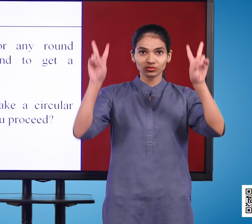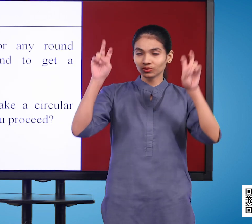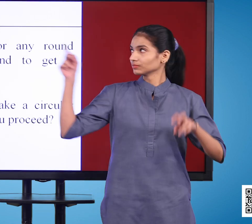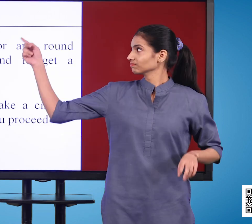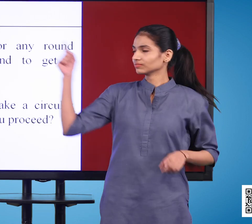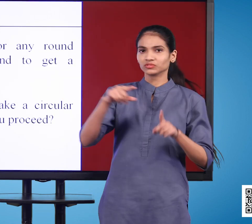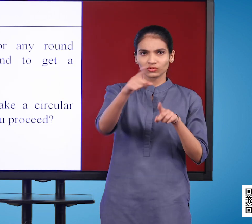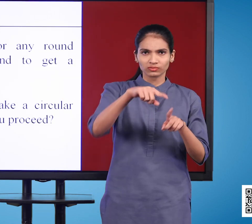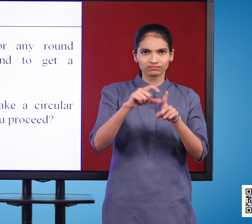Do this.